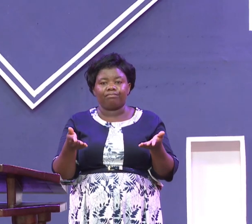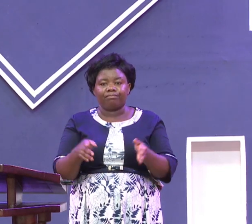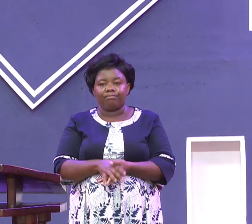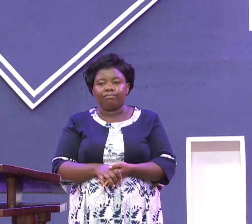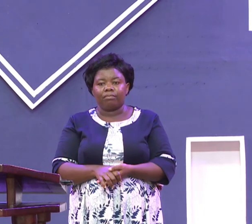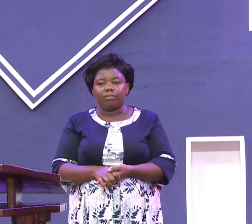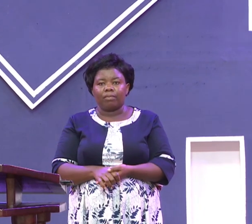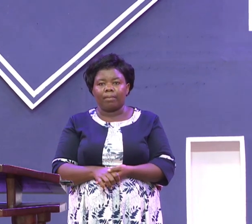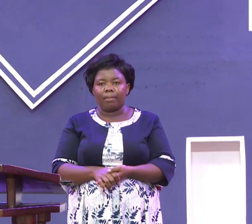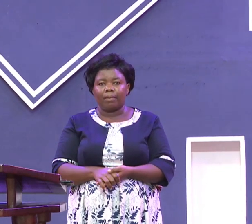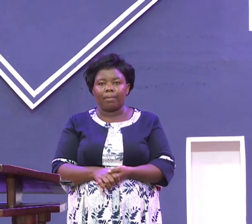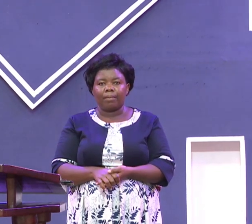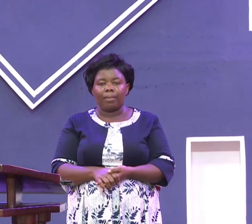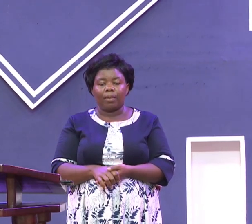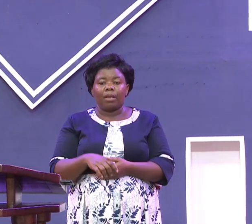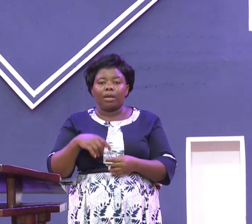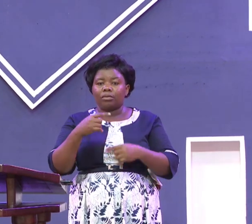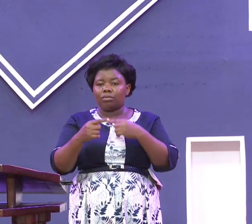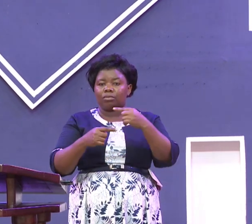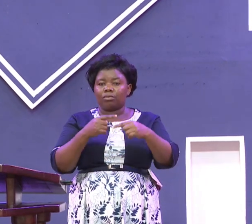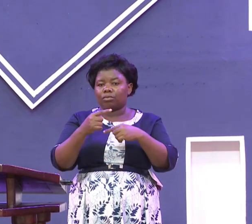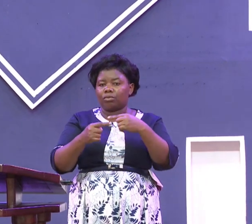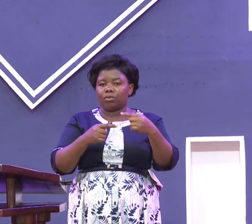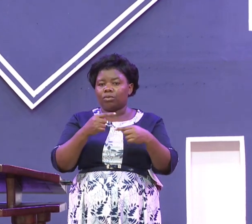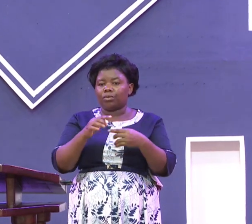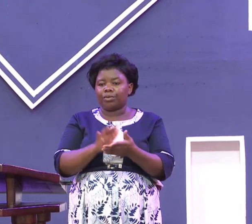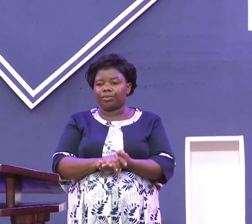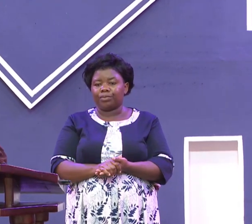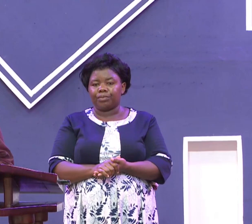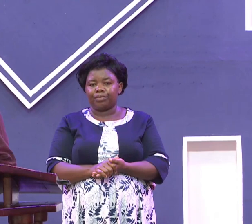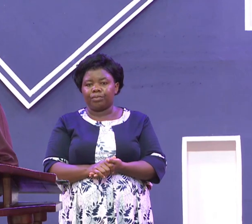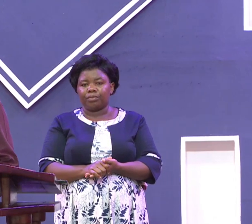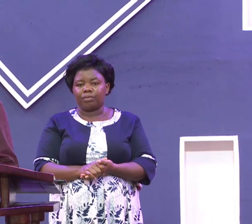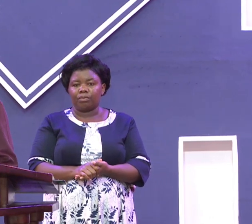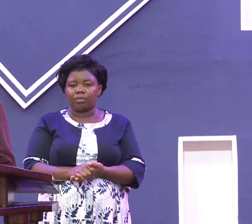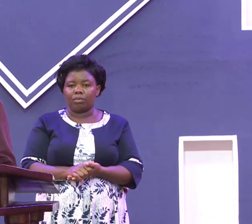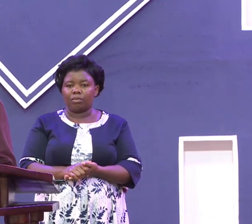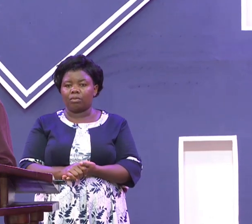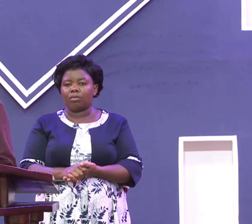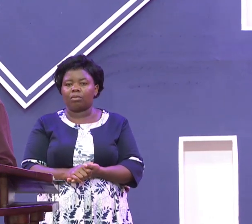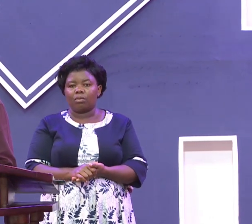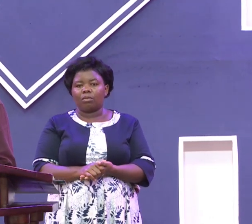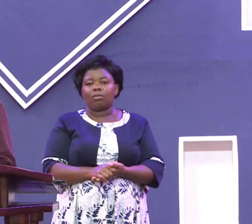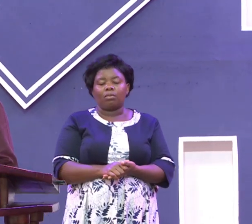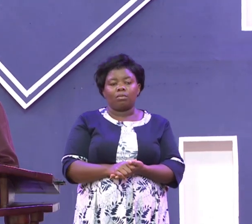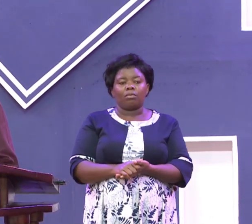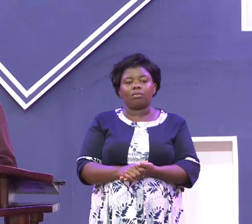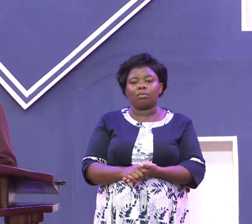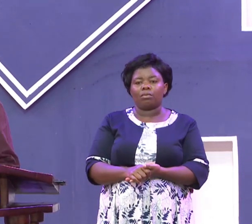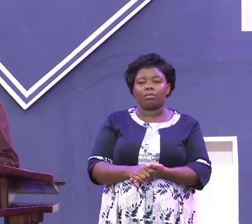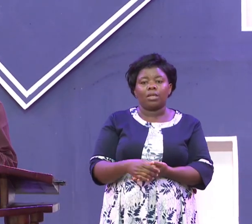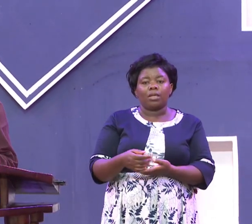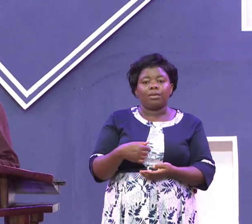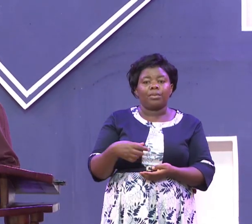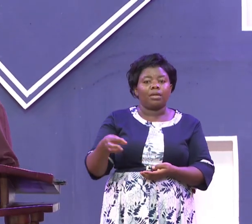today. Nchagenda maso nesula yemu. I'm still going on with the same chapter. Ngenda kulaga ebizibu